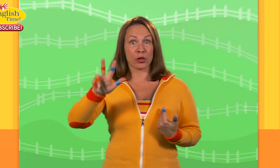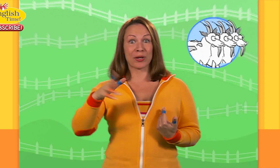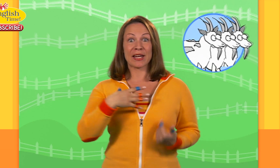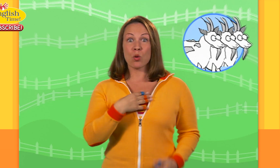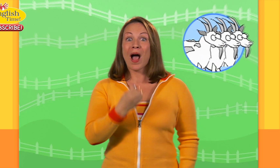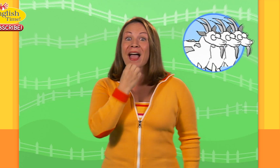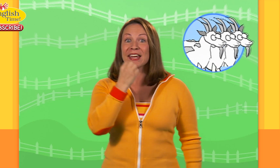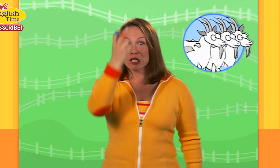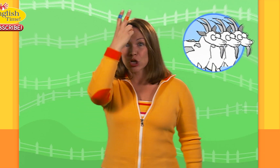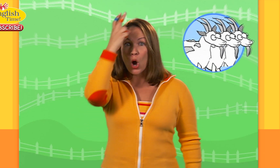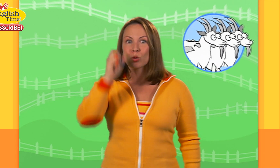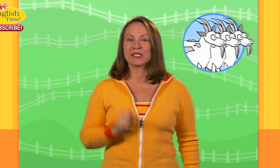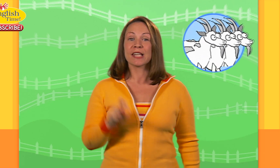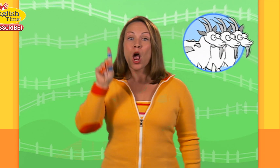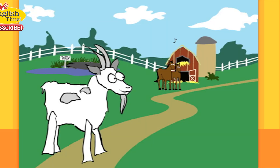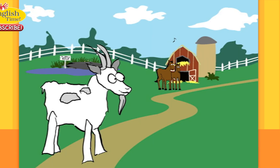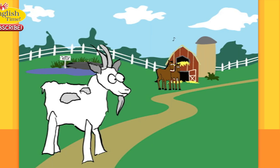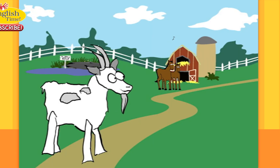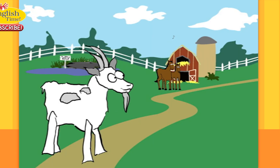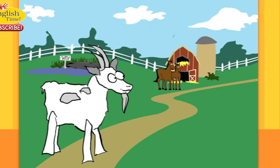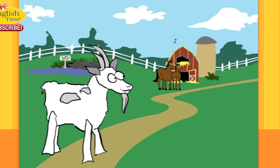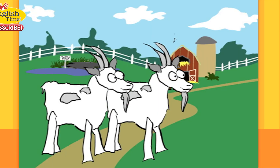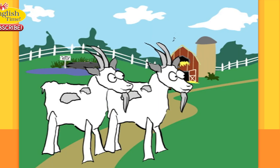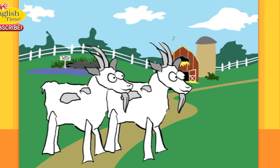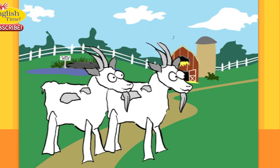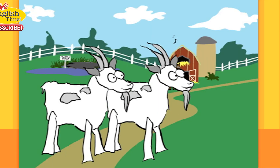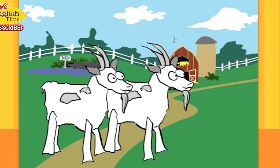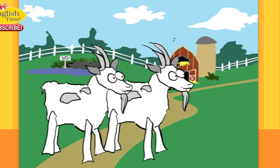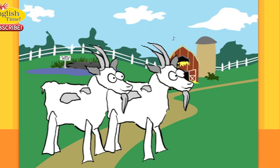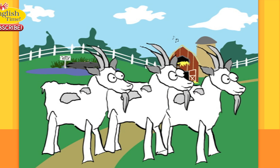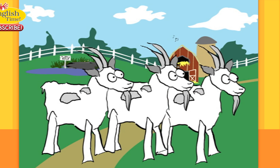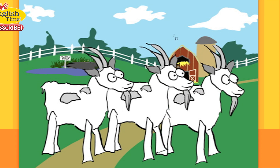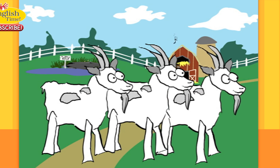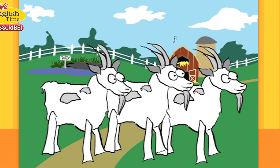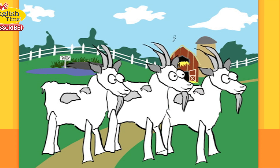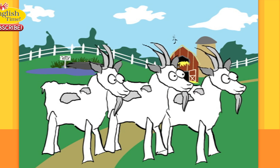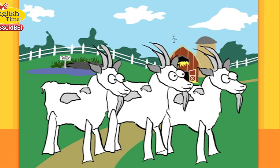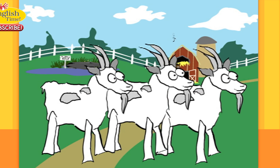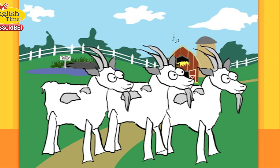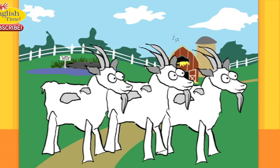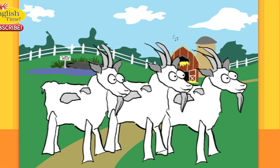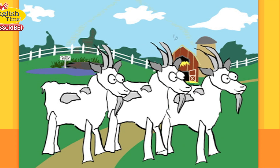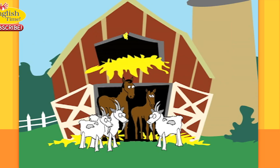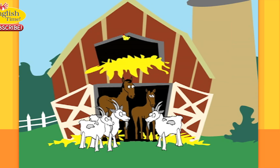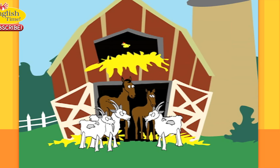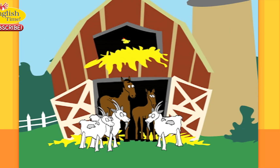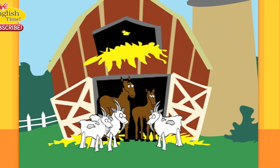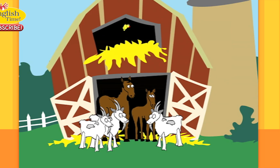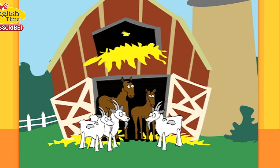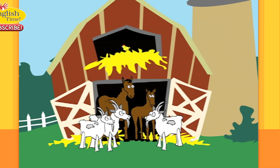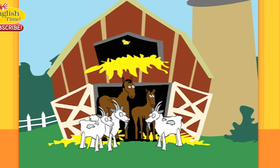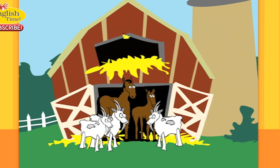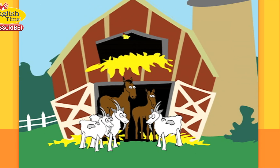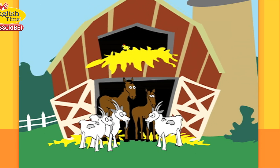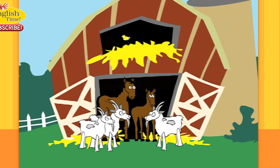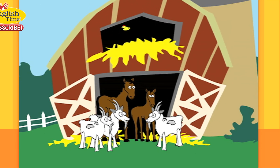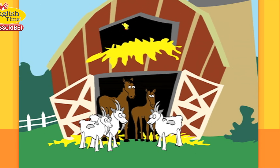3 white goats. 1 white, 2 white, 3 white goats. And they all live inside the big